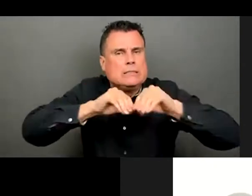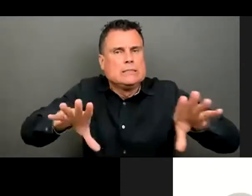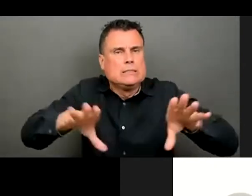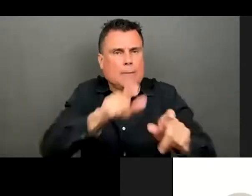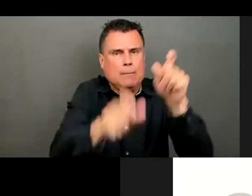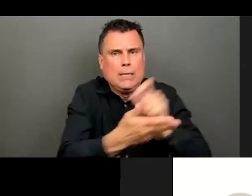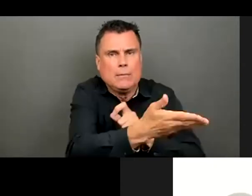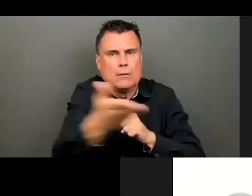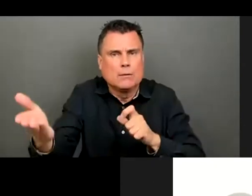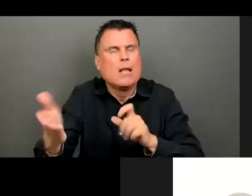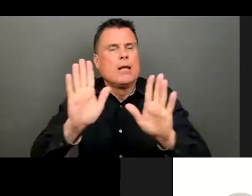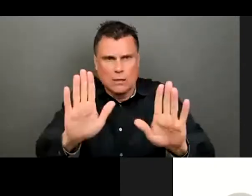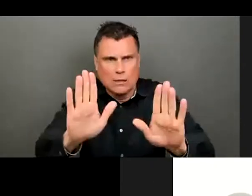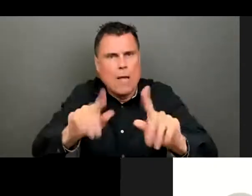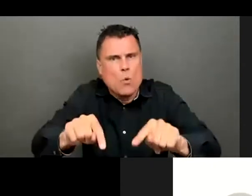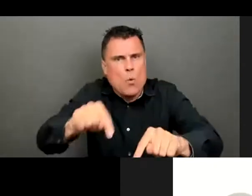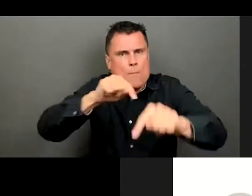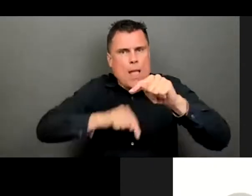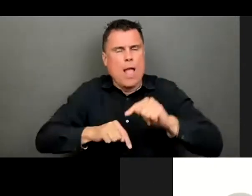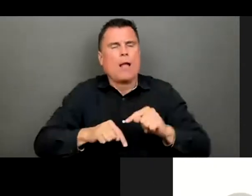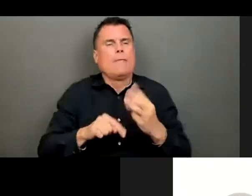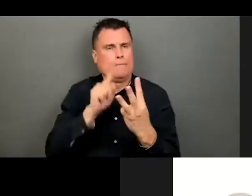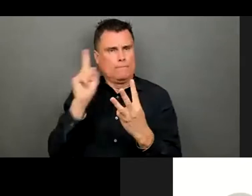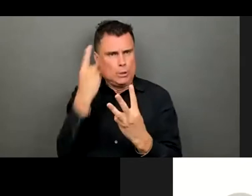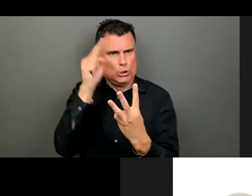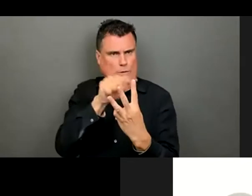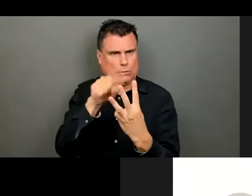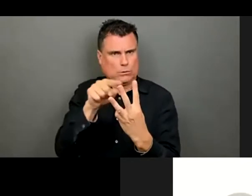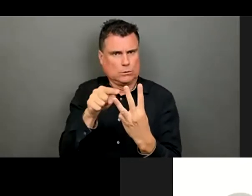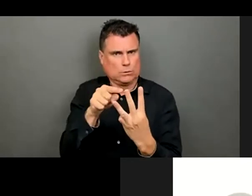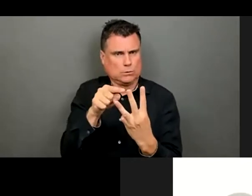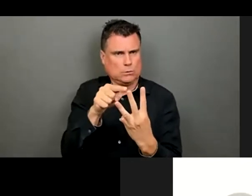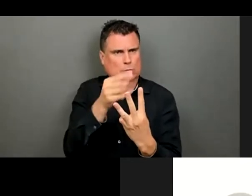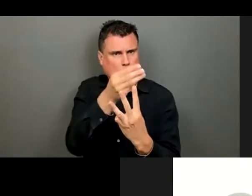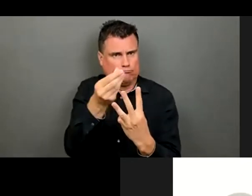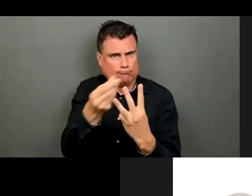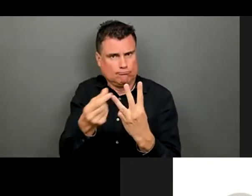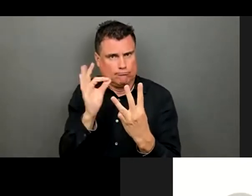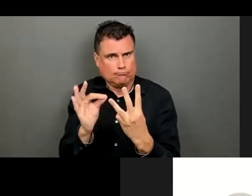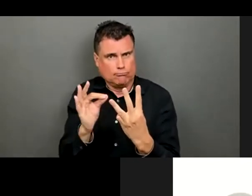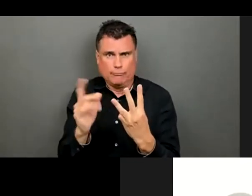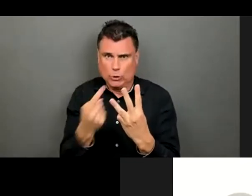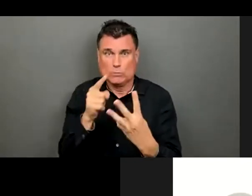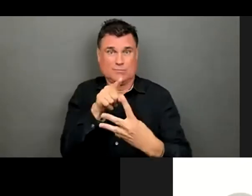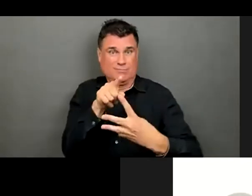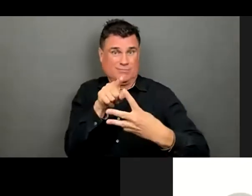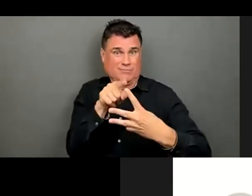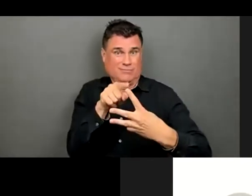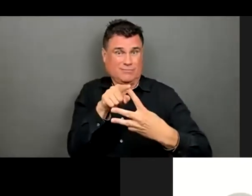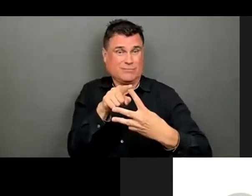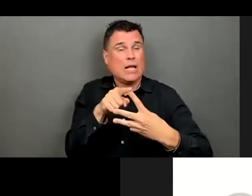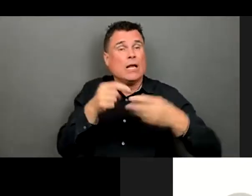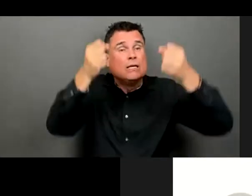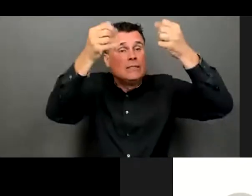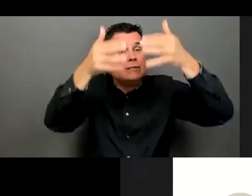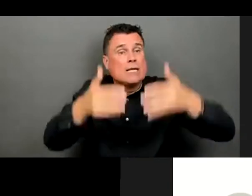are equally important. Number one is on the data system. If we are able to,